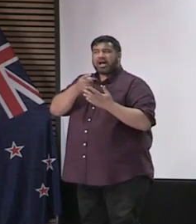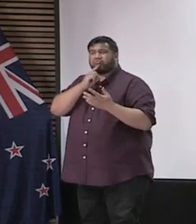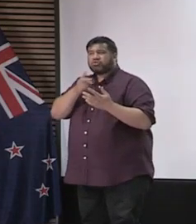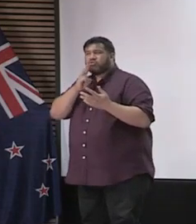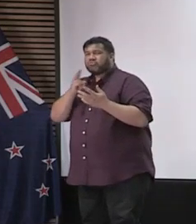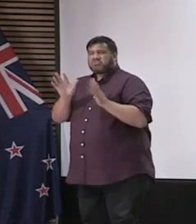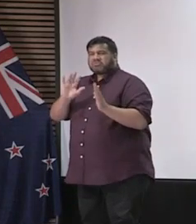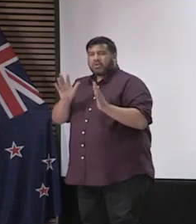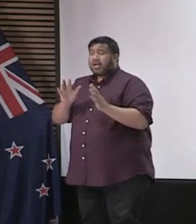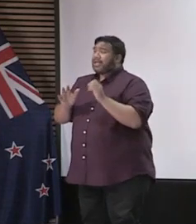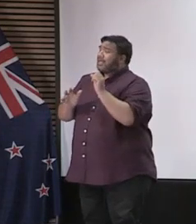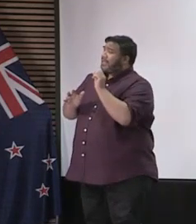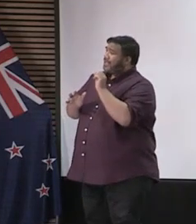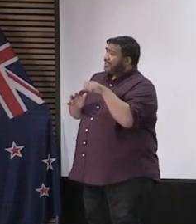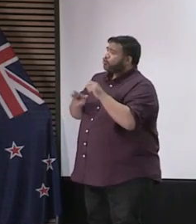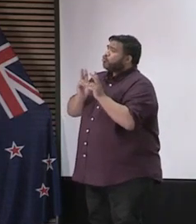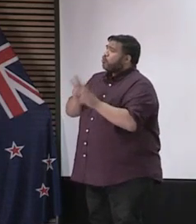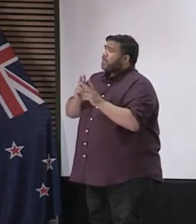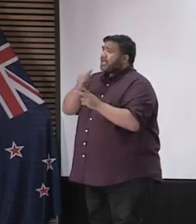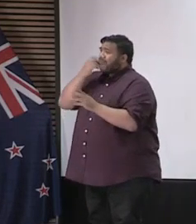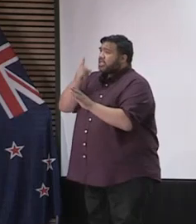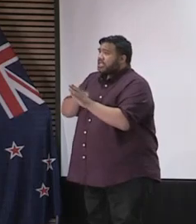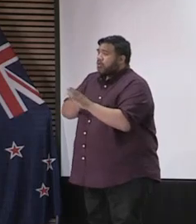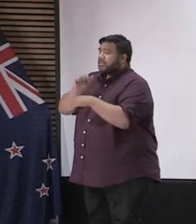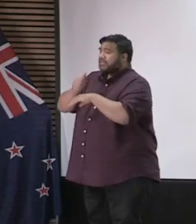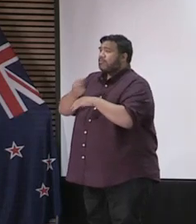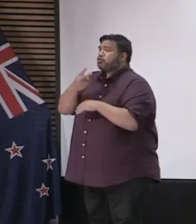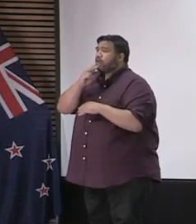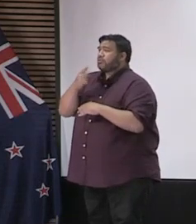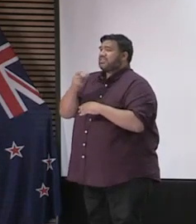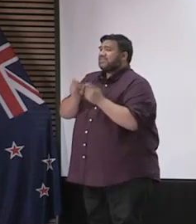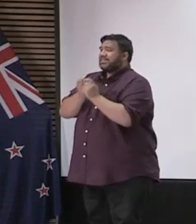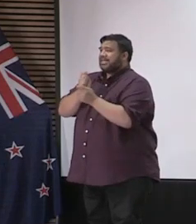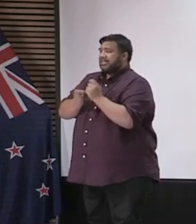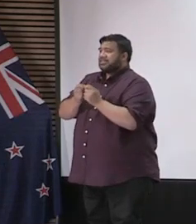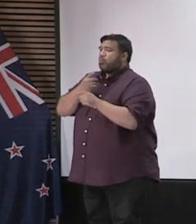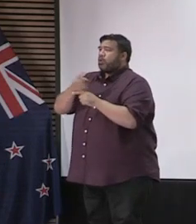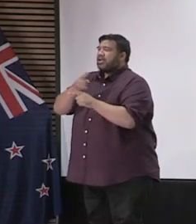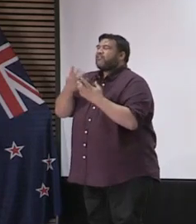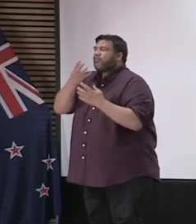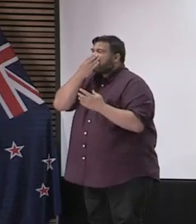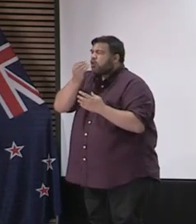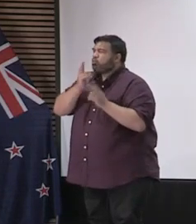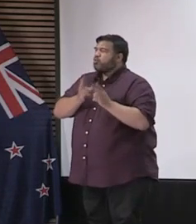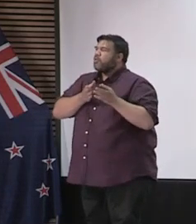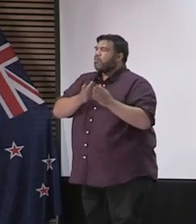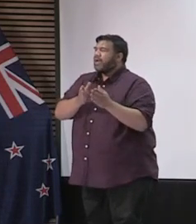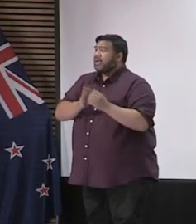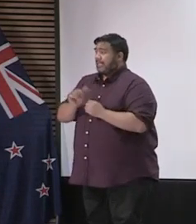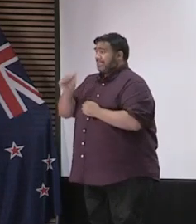Usually each year, Prime Minister, there's 270 tests a week done for influenza, and we're doing, well,